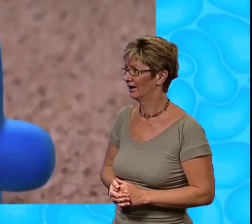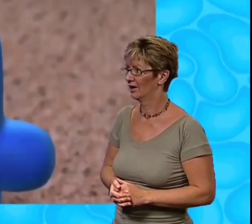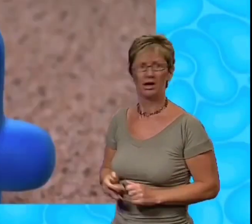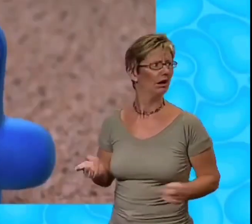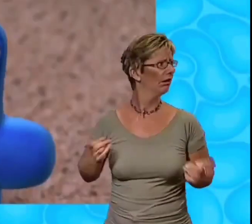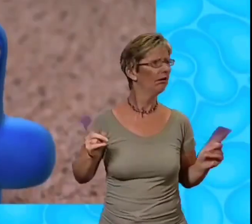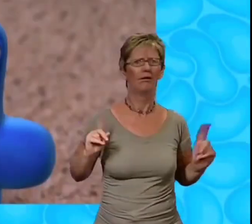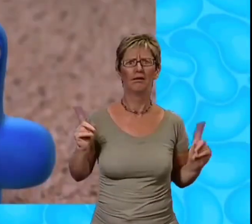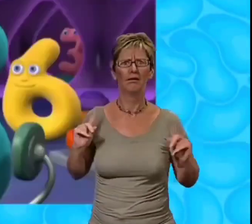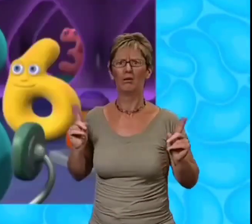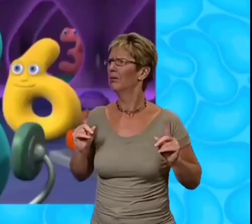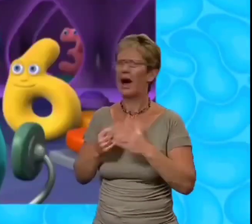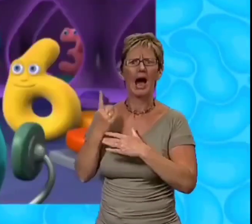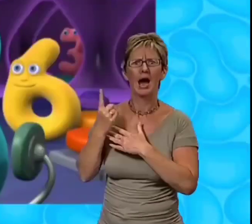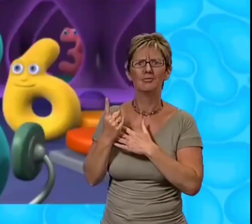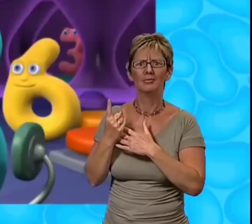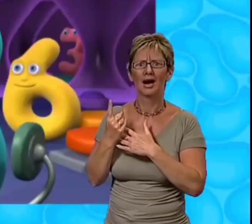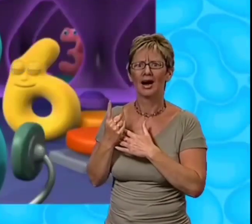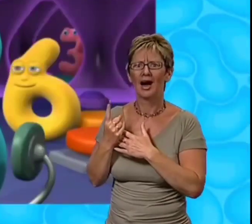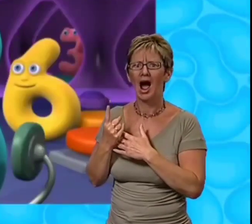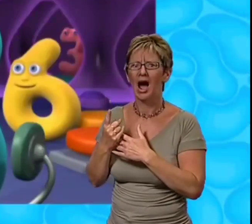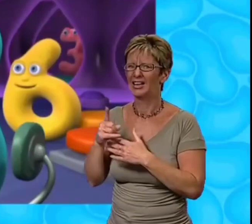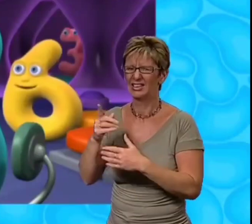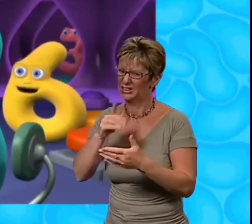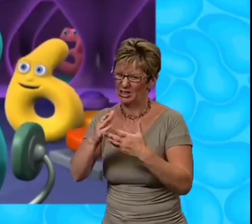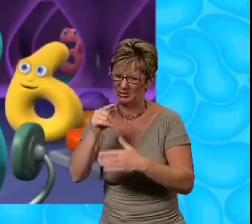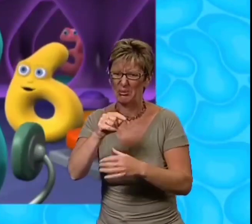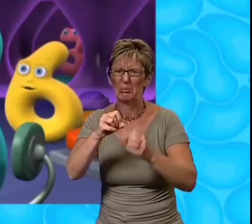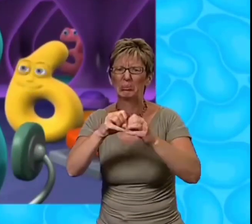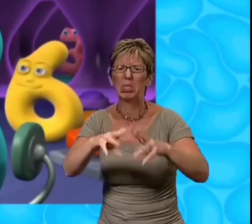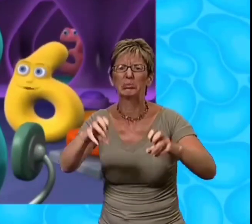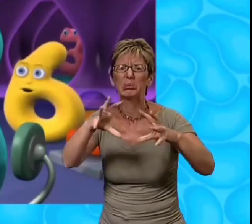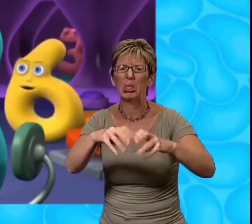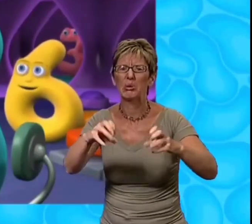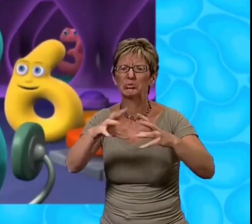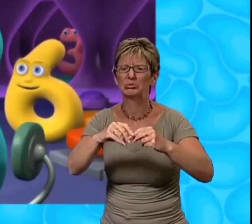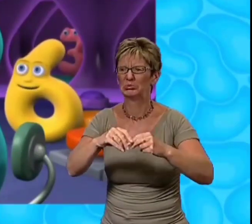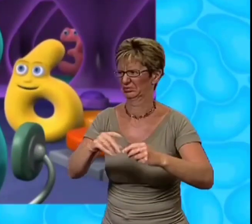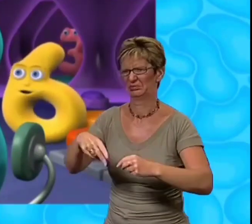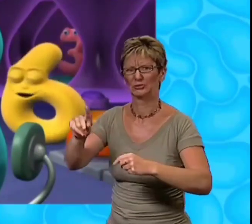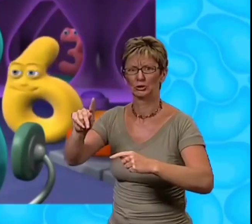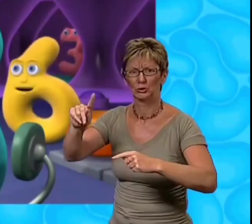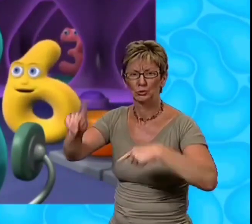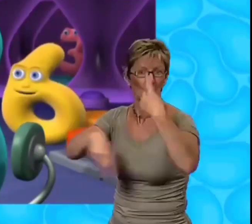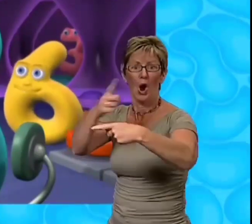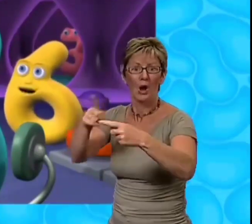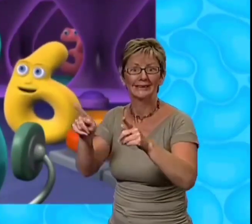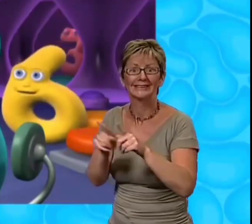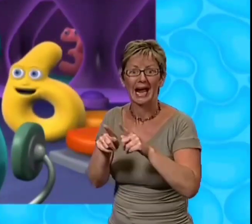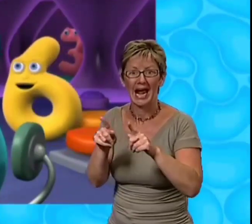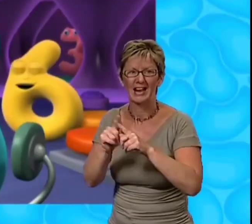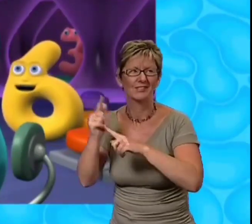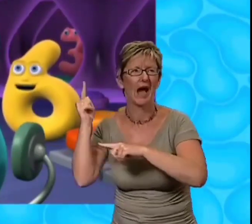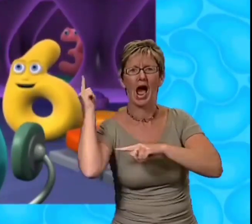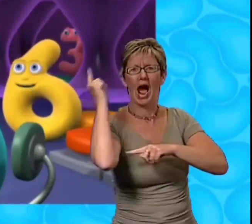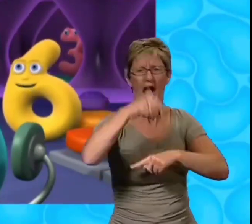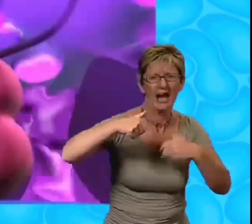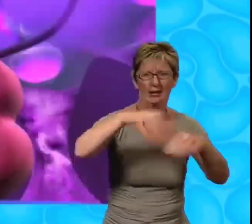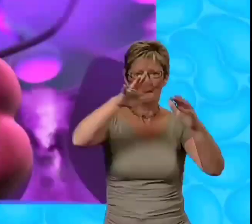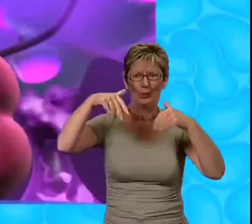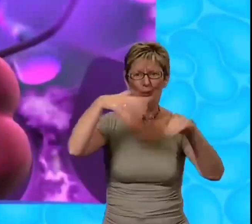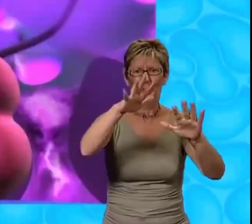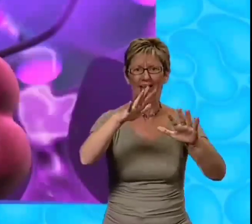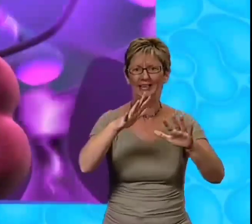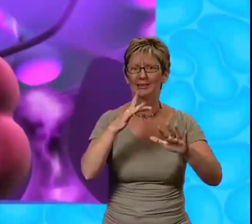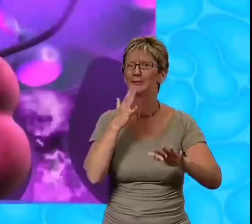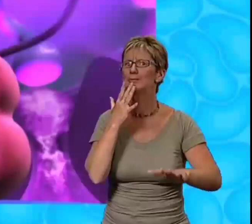What's been going on? Just got to sort the blob. Let's swap him too. Swap him with something far away.